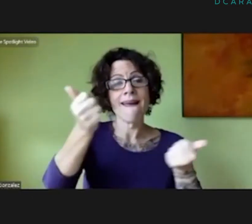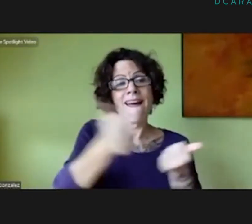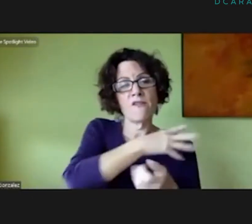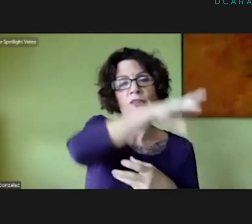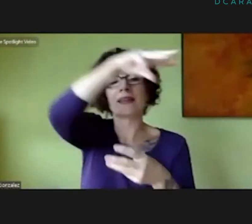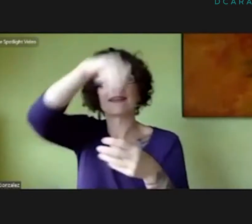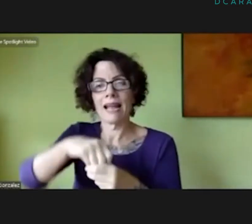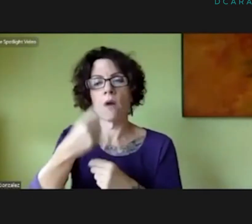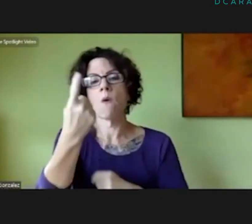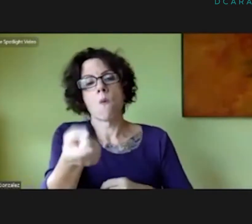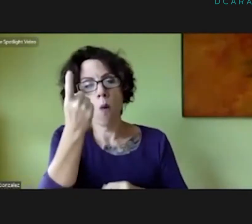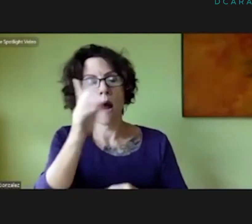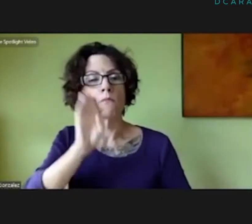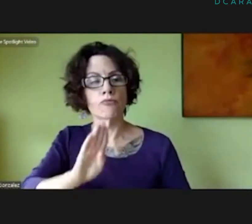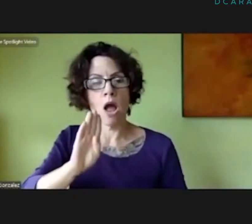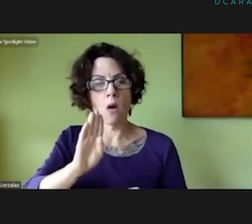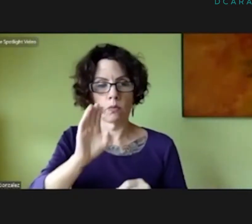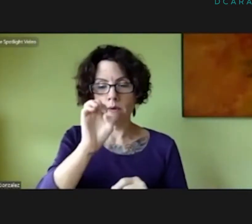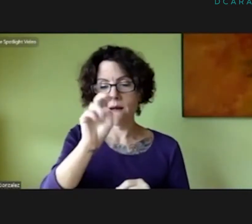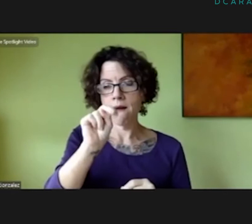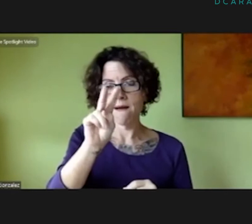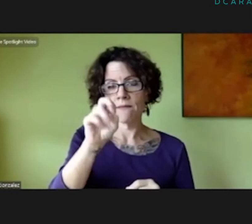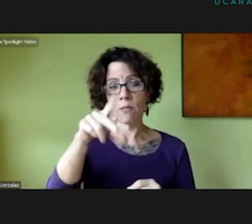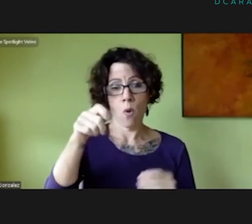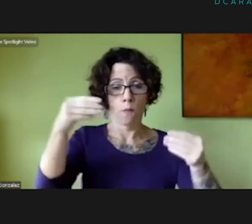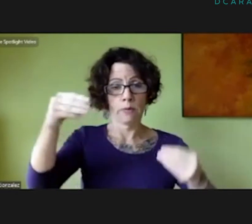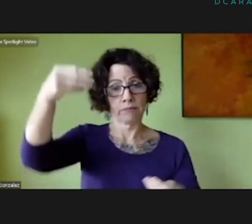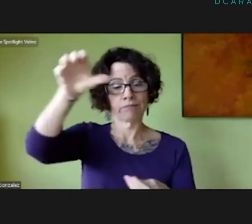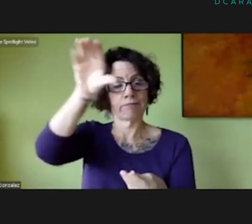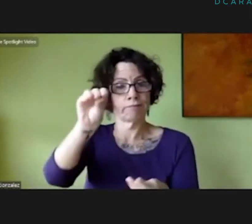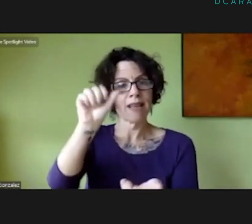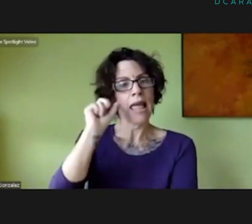place. Oftentimes when I'm writing an estate plan document,